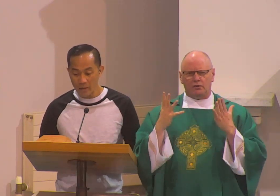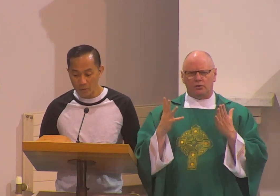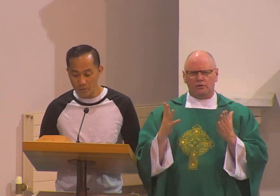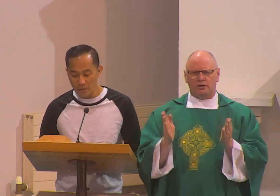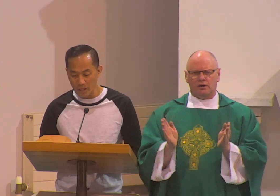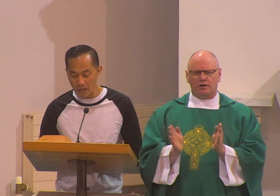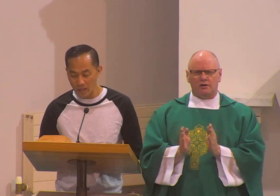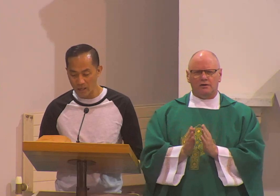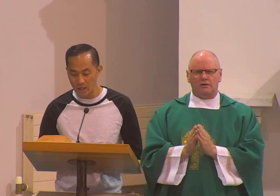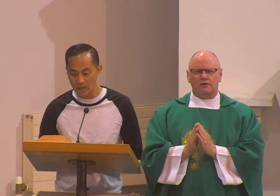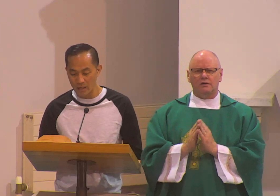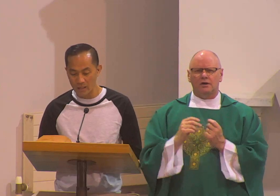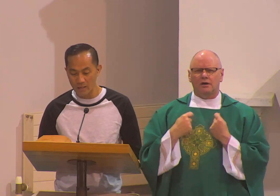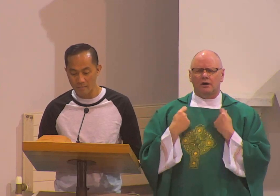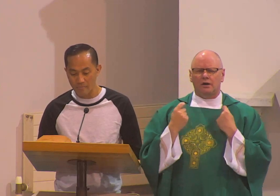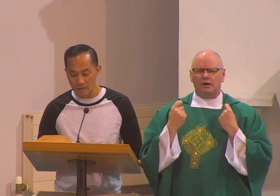Alleluia.